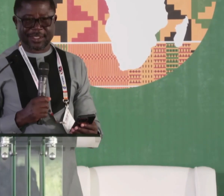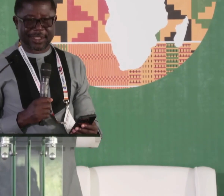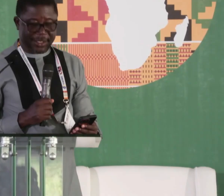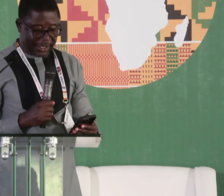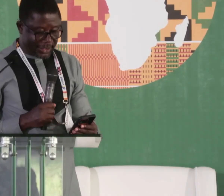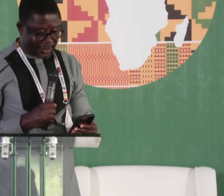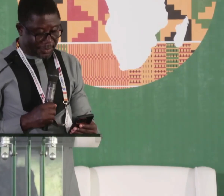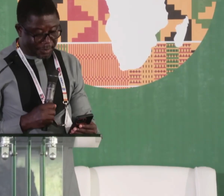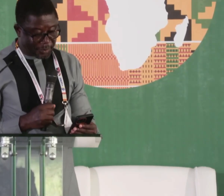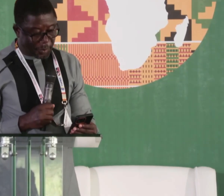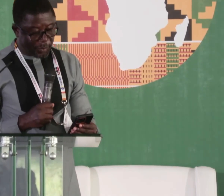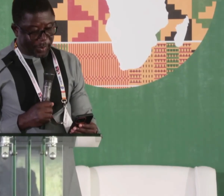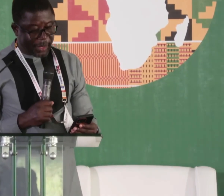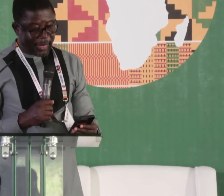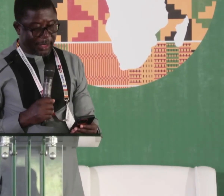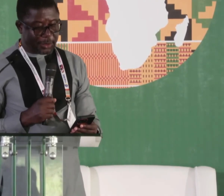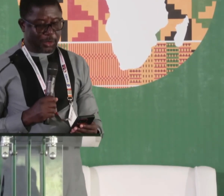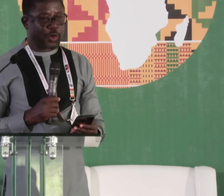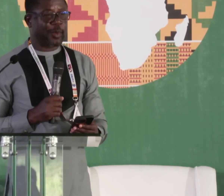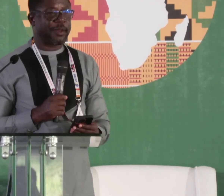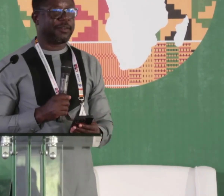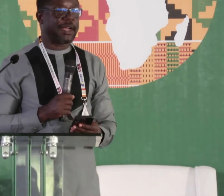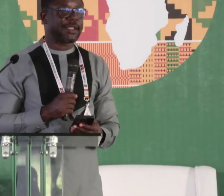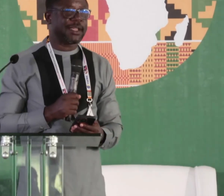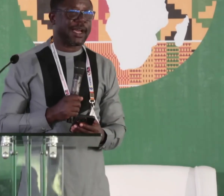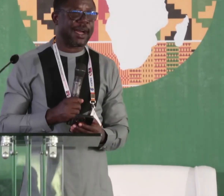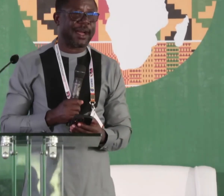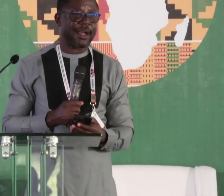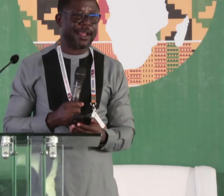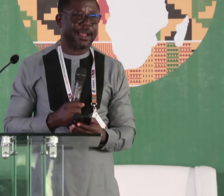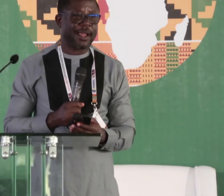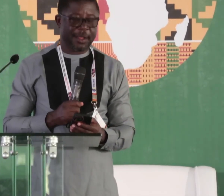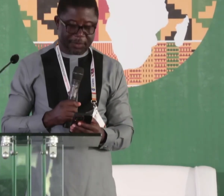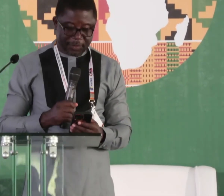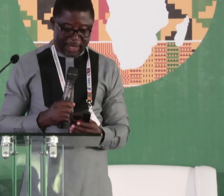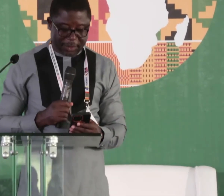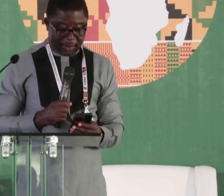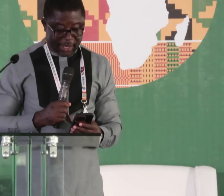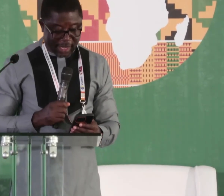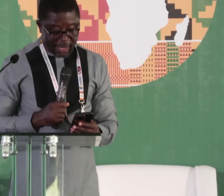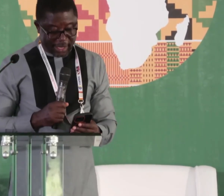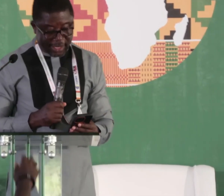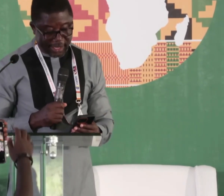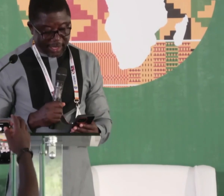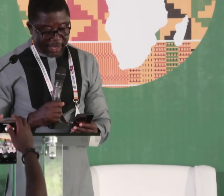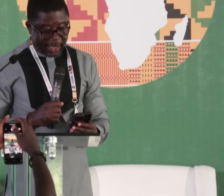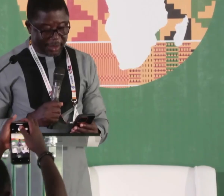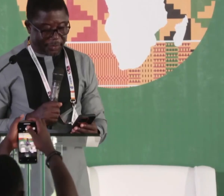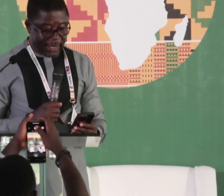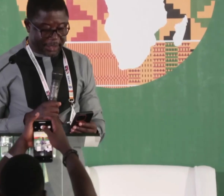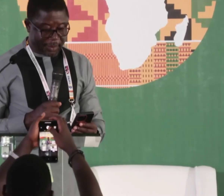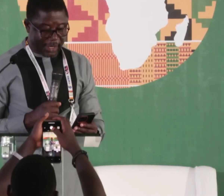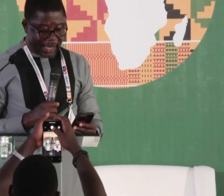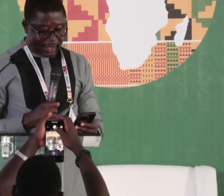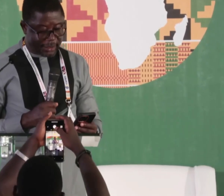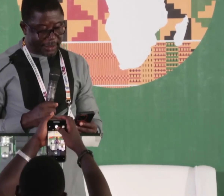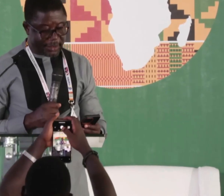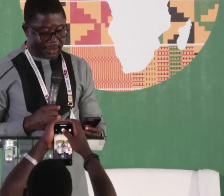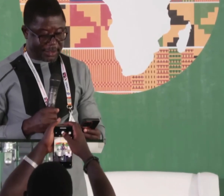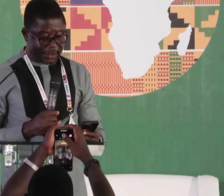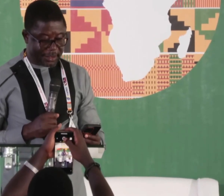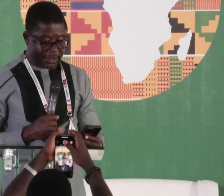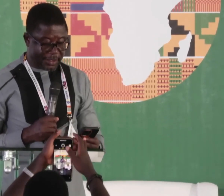this session. So we're inviting our first speaker. Our first speaker